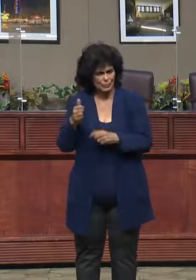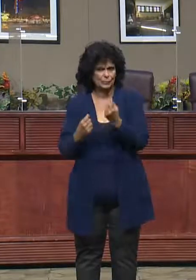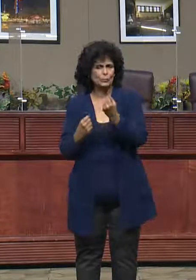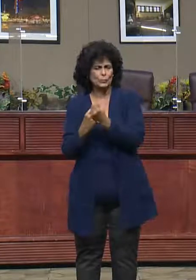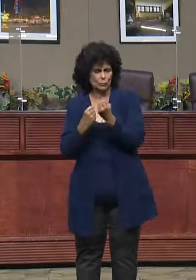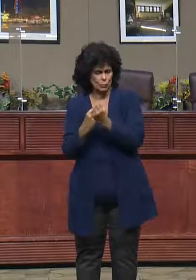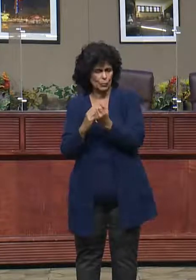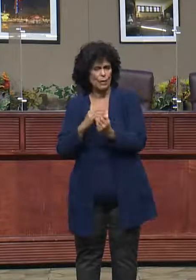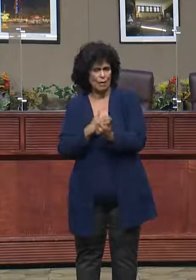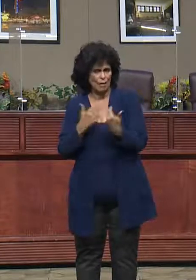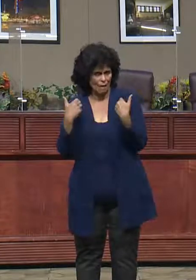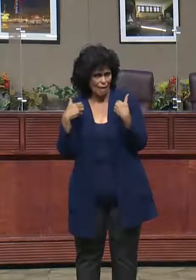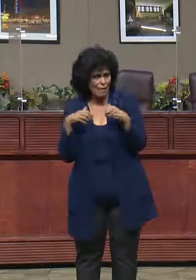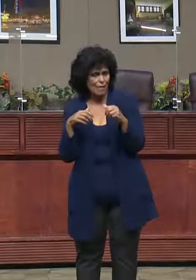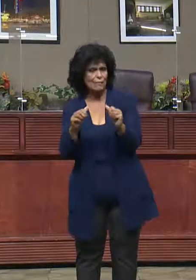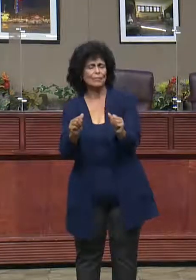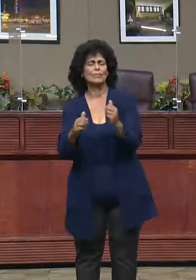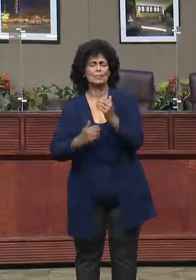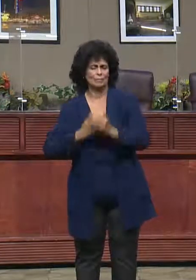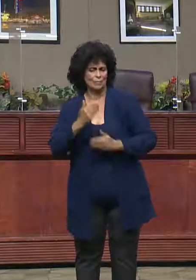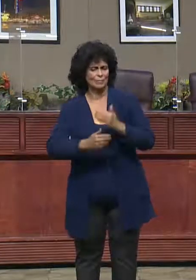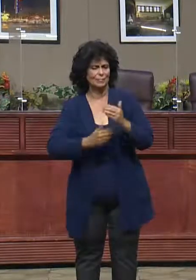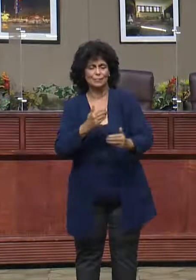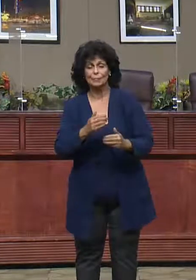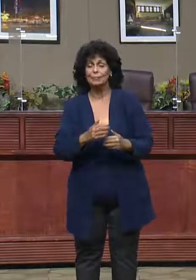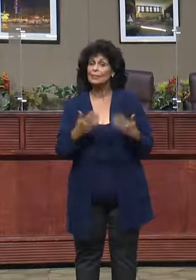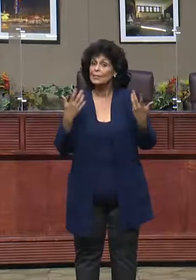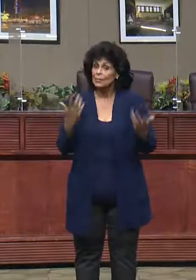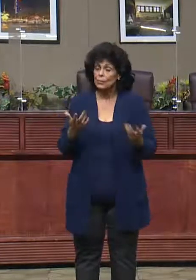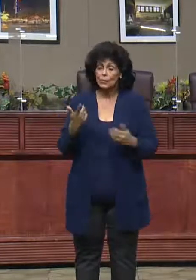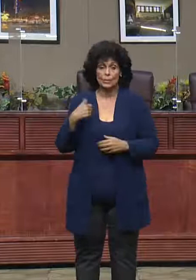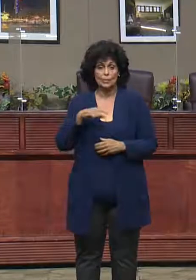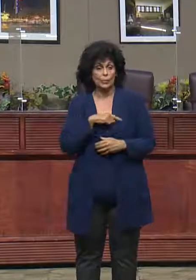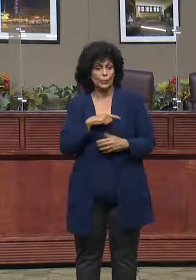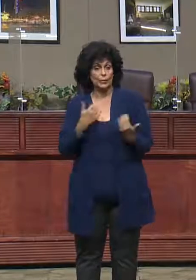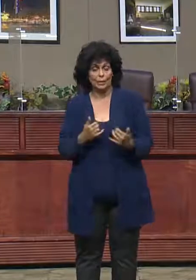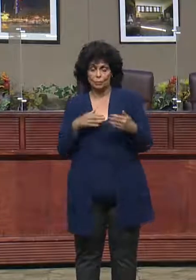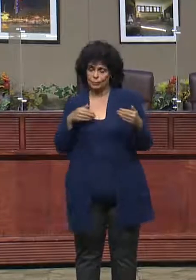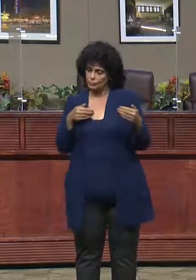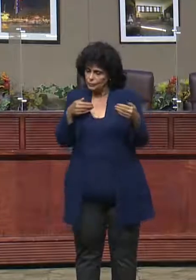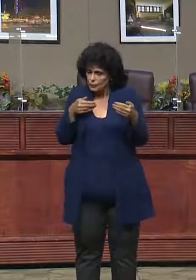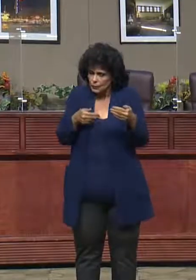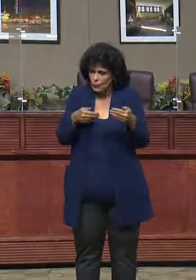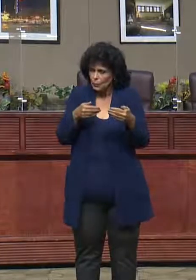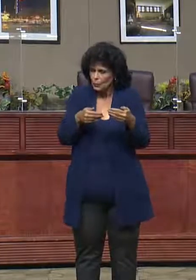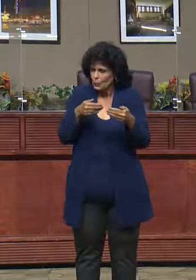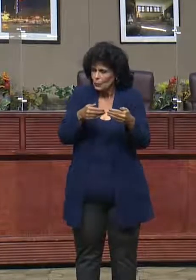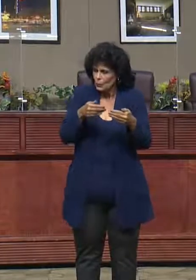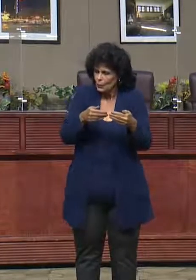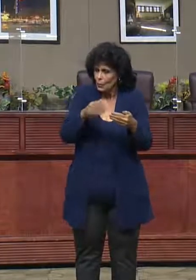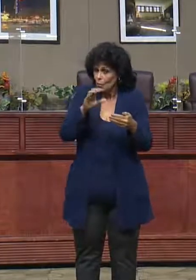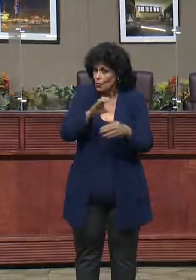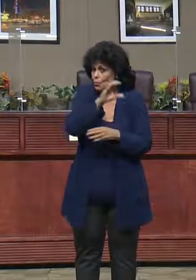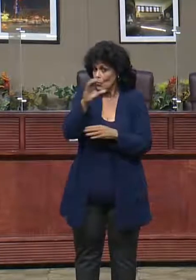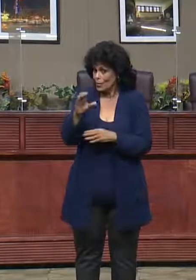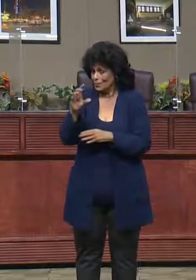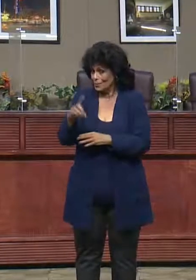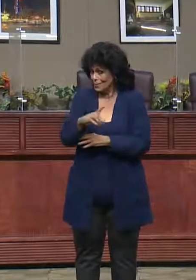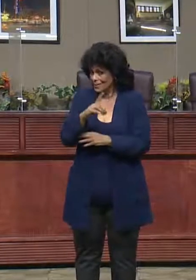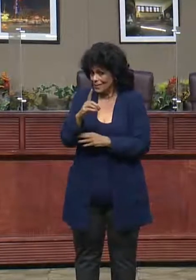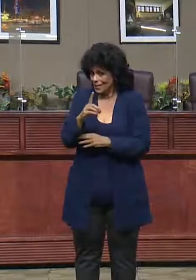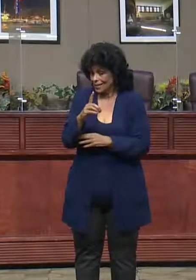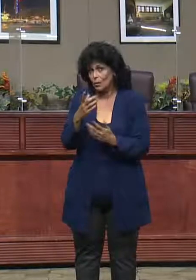efforts that we have underway. And so as we approach Christmas this